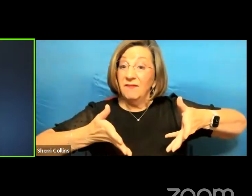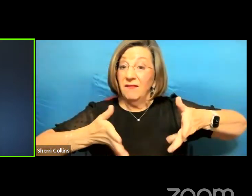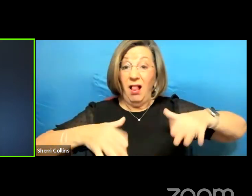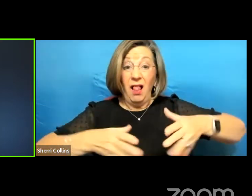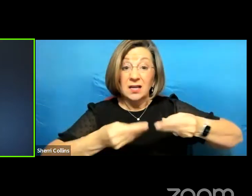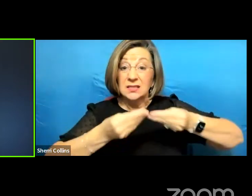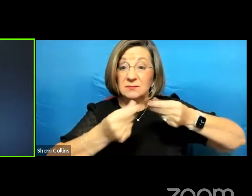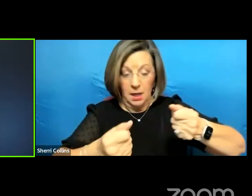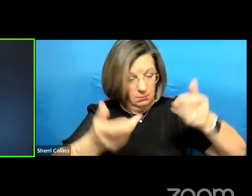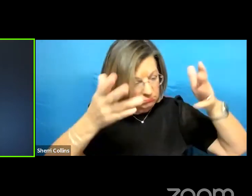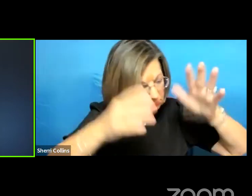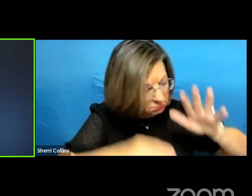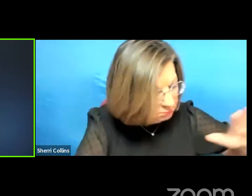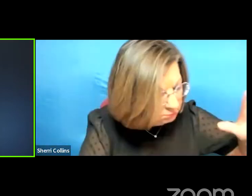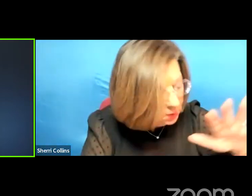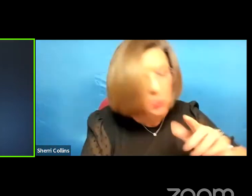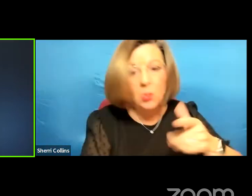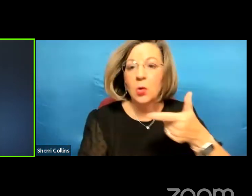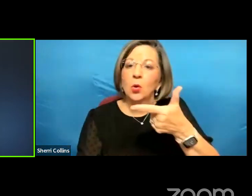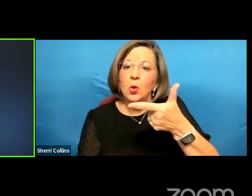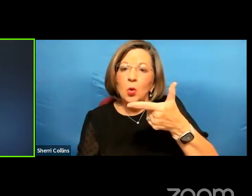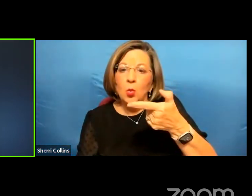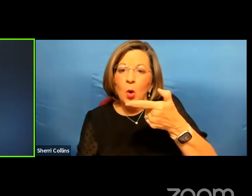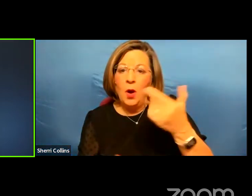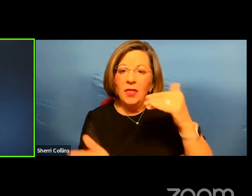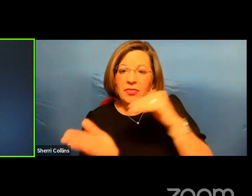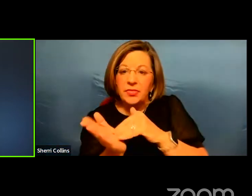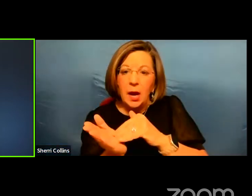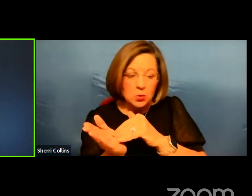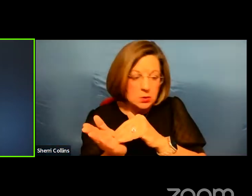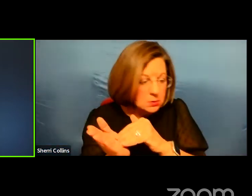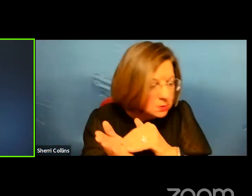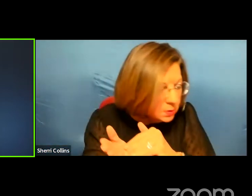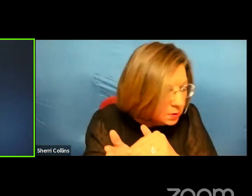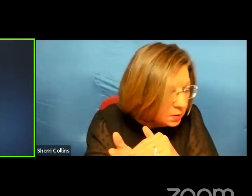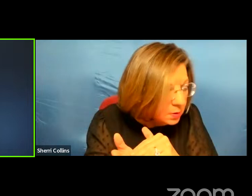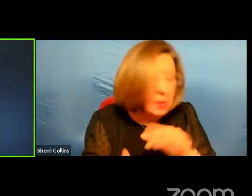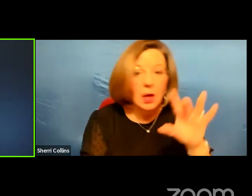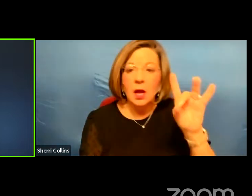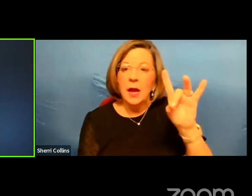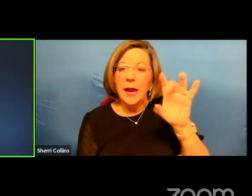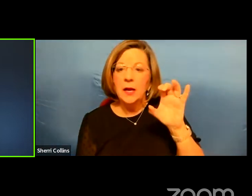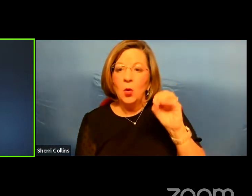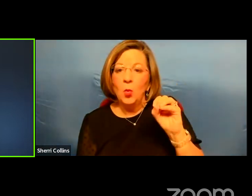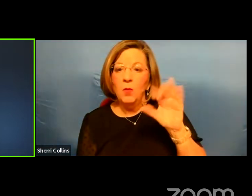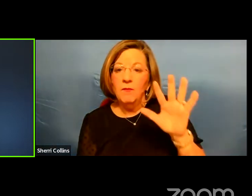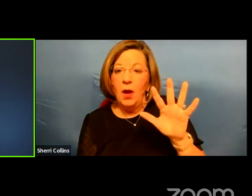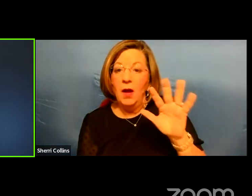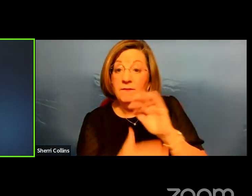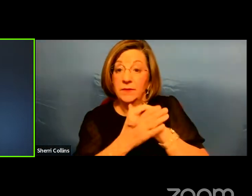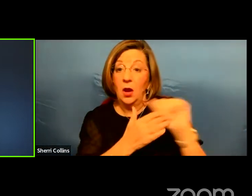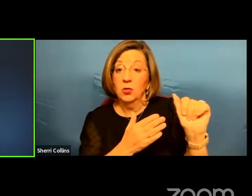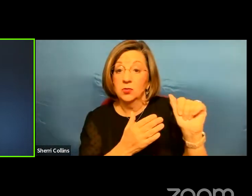$192,000 was given to us, but we have a balance remaining of